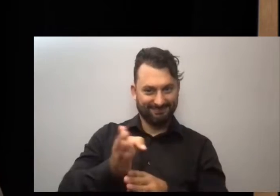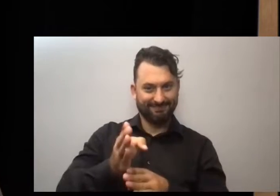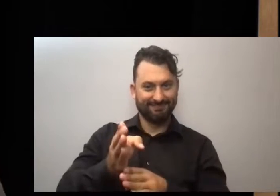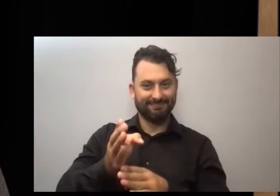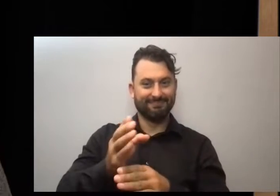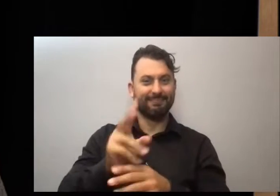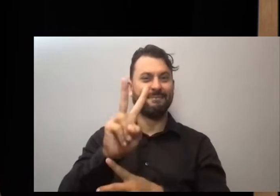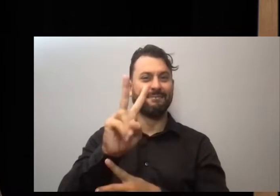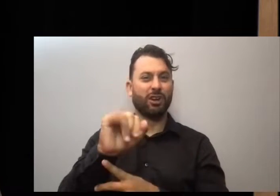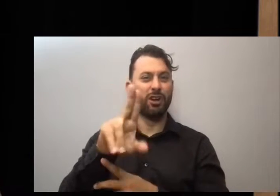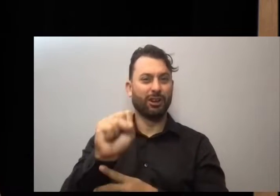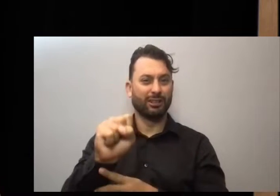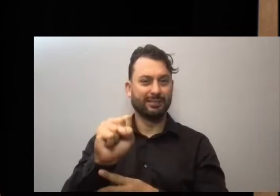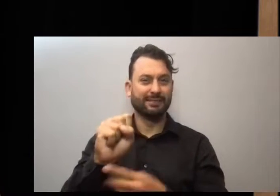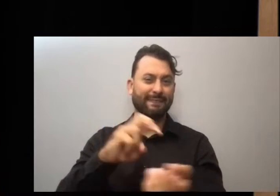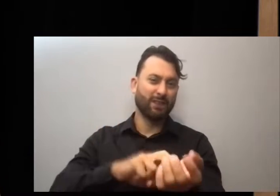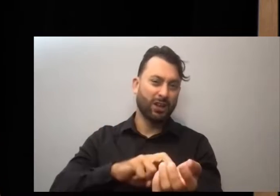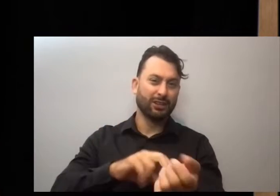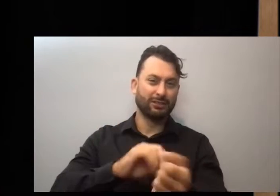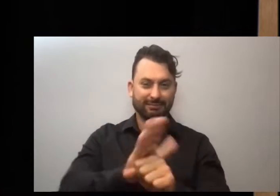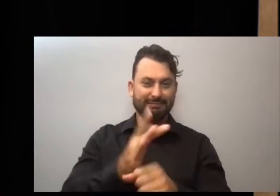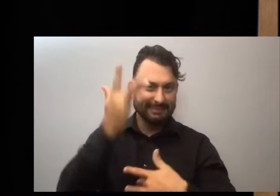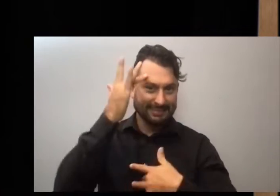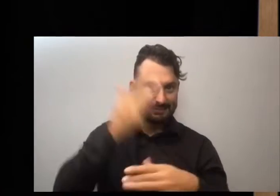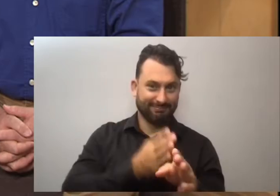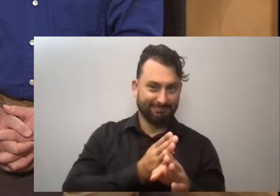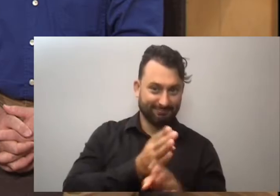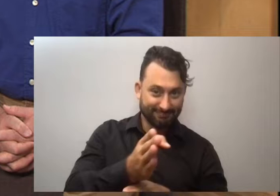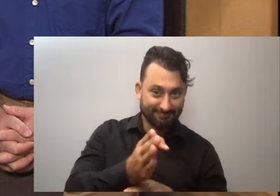is pretty in my arena.